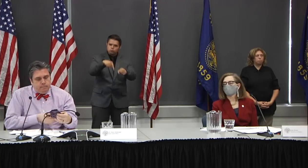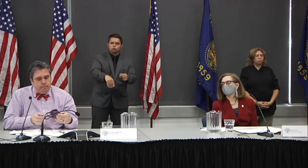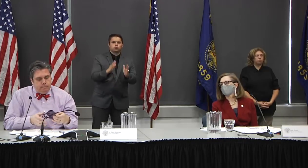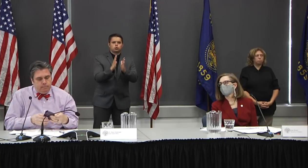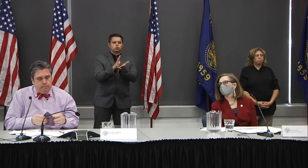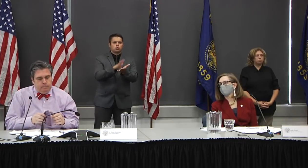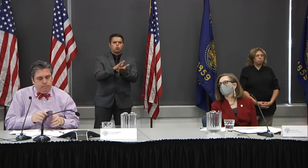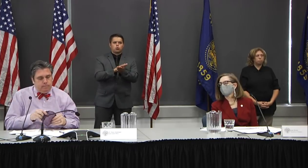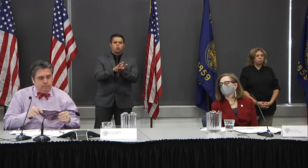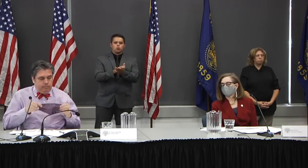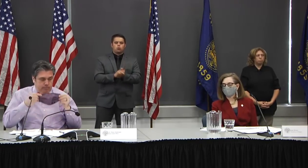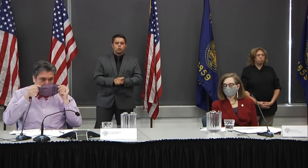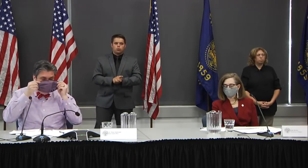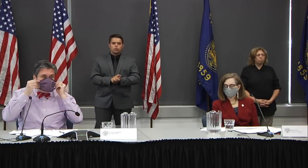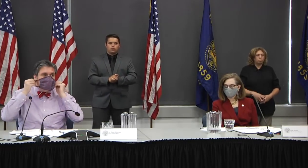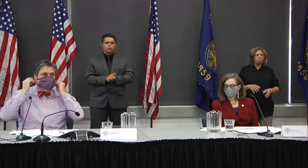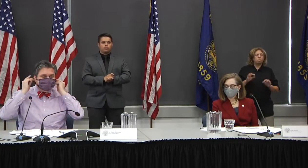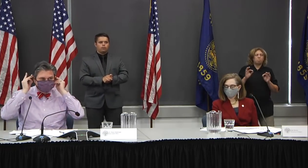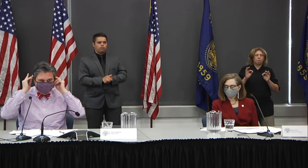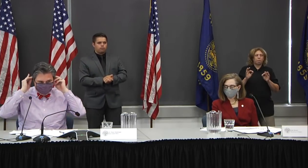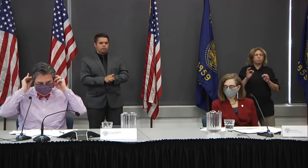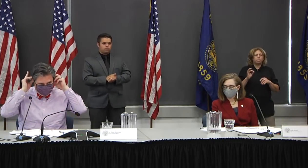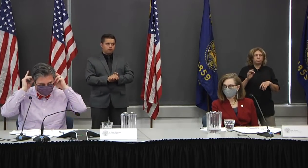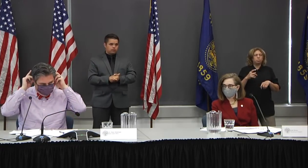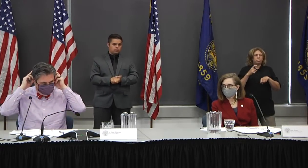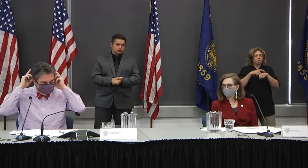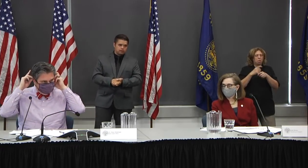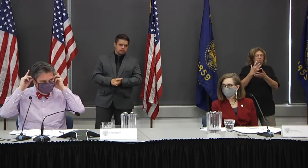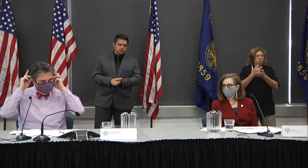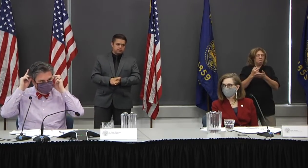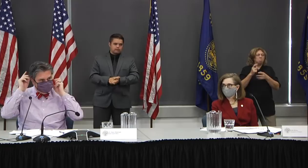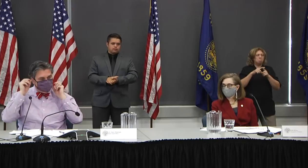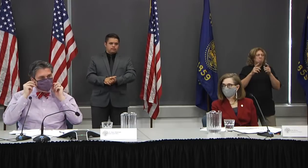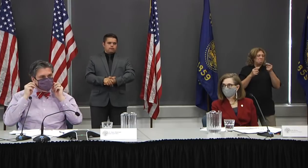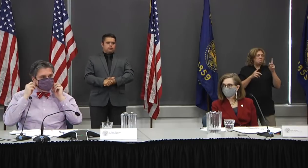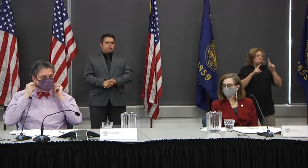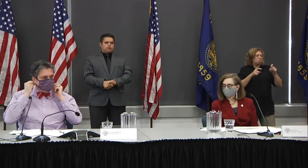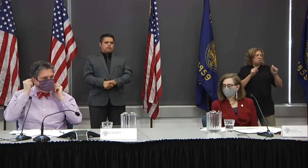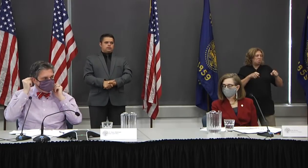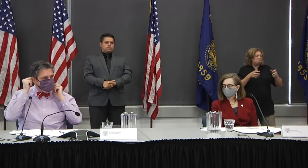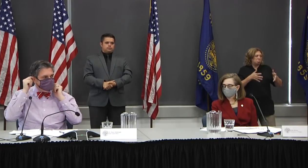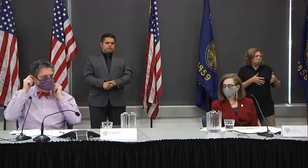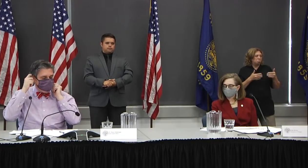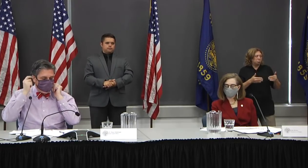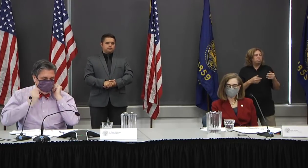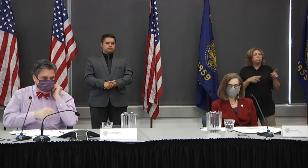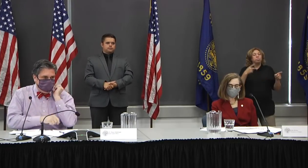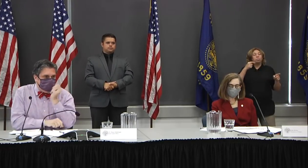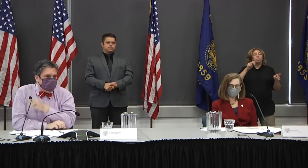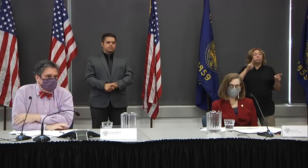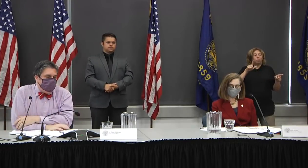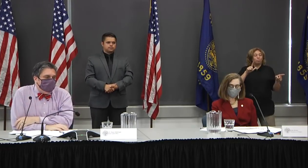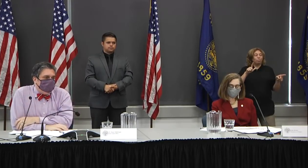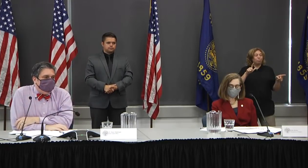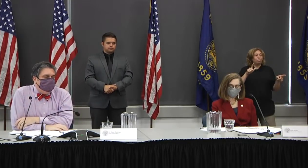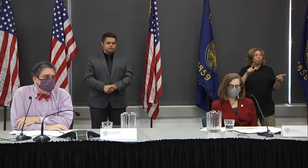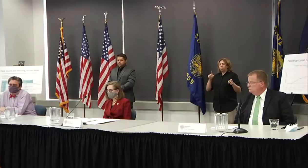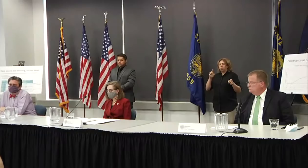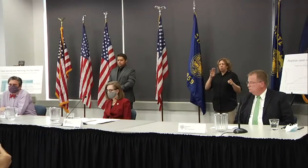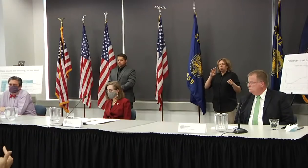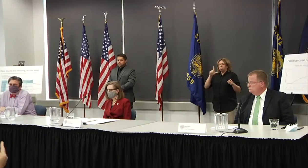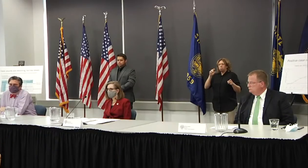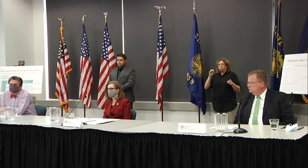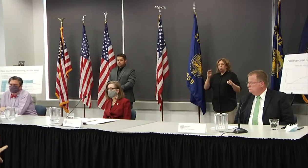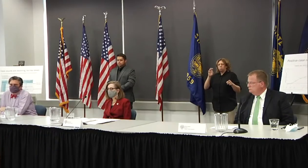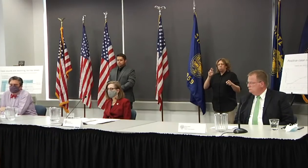We have time for just a few more questions. We're going to go next to Paul Schakowsky with Bloomberg News. Go ahead, Paul.